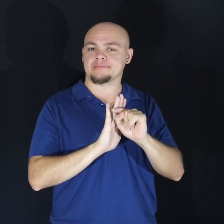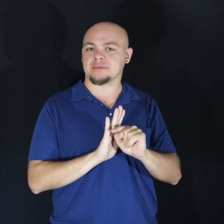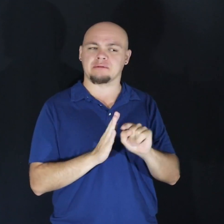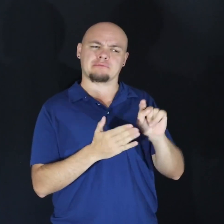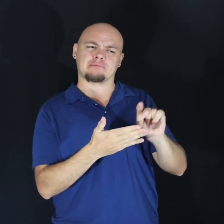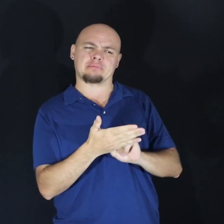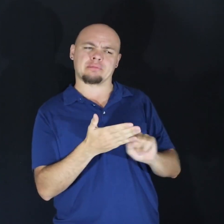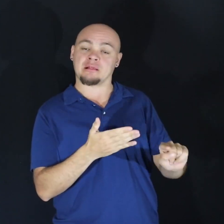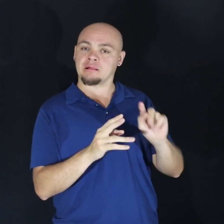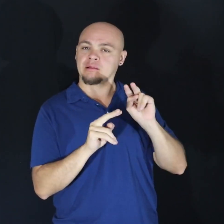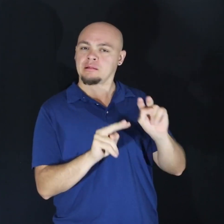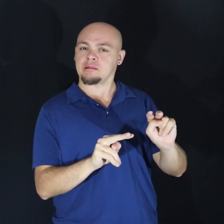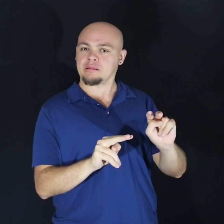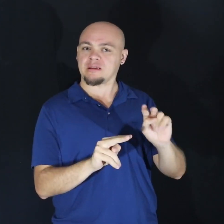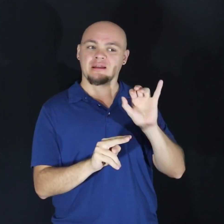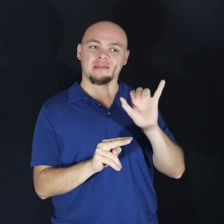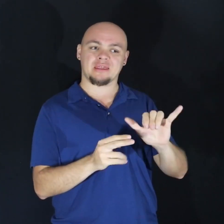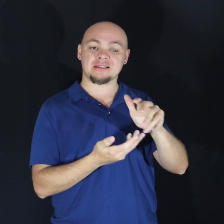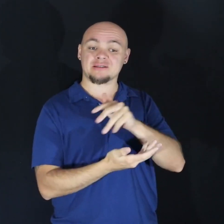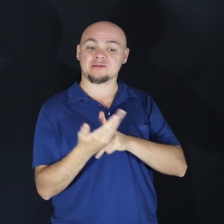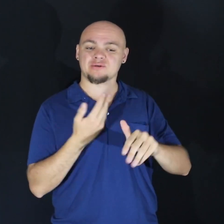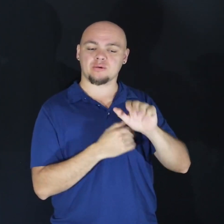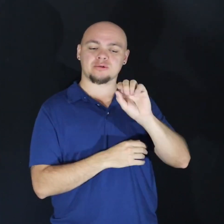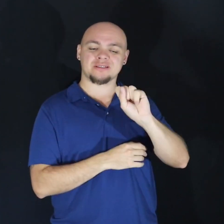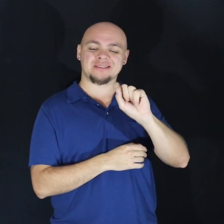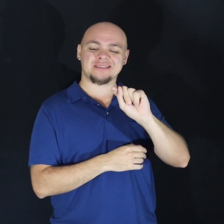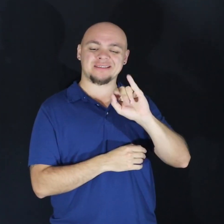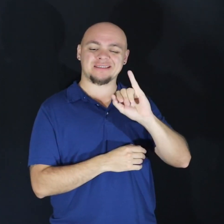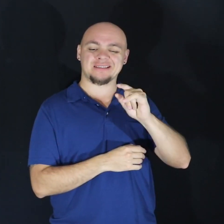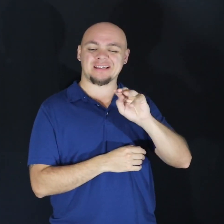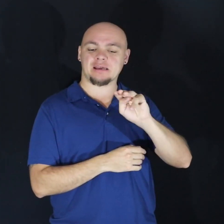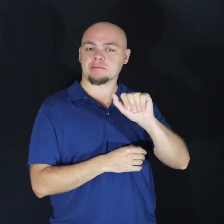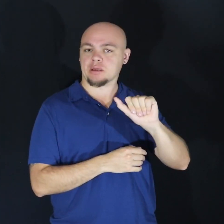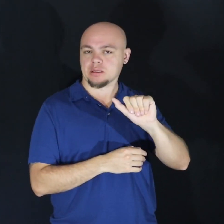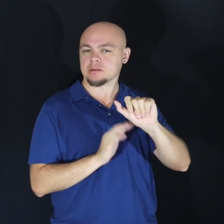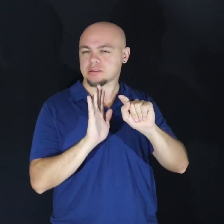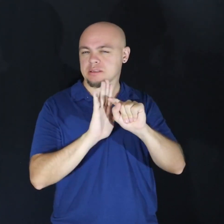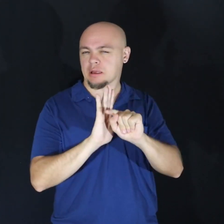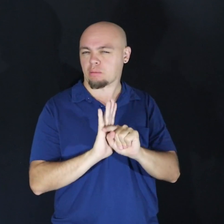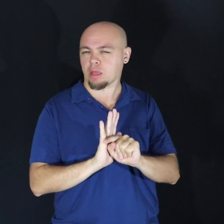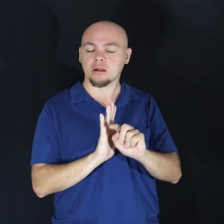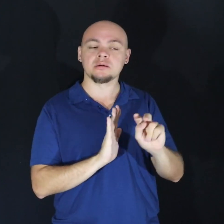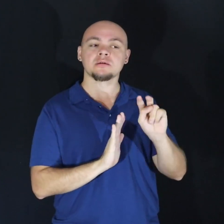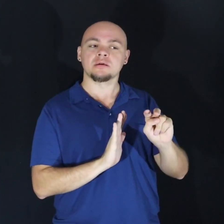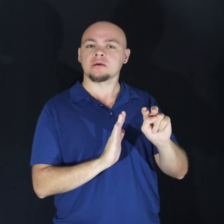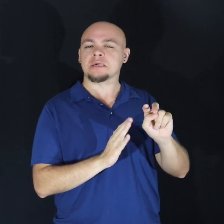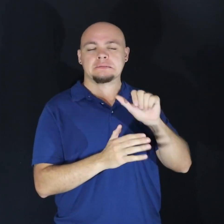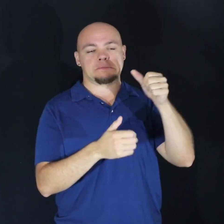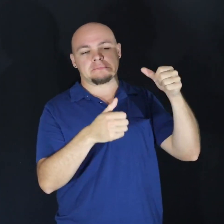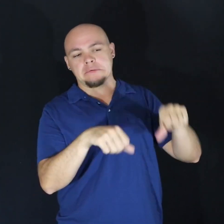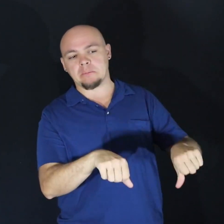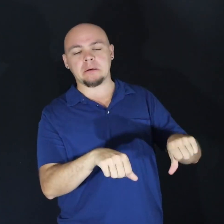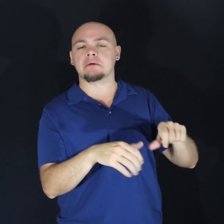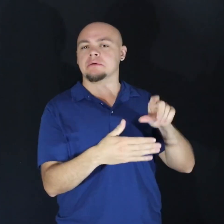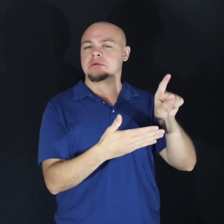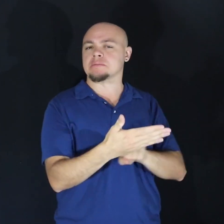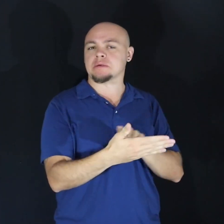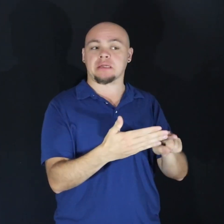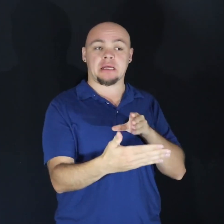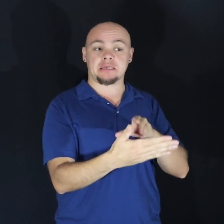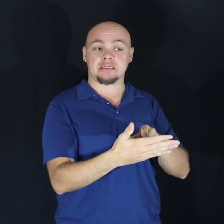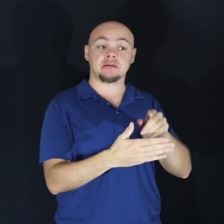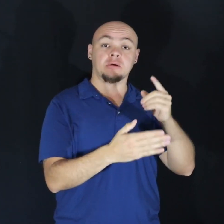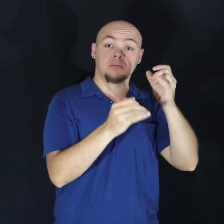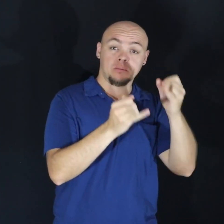them. That's called a social stigma. Social stigma is the disapproval of or discrimination against an individual or